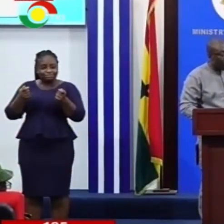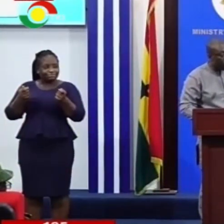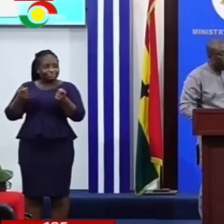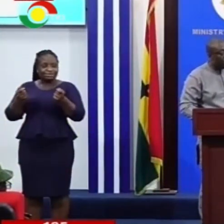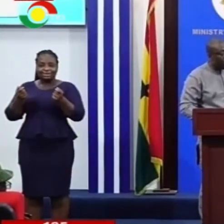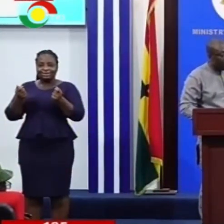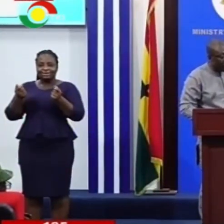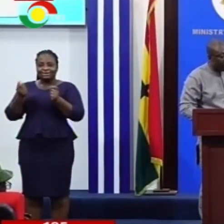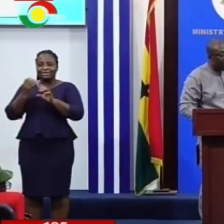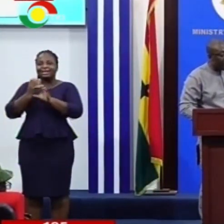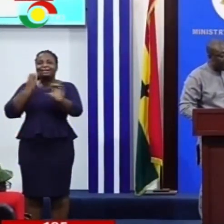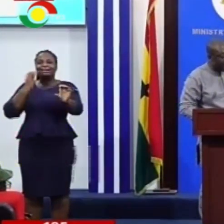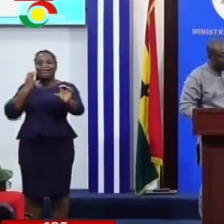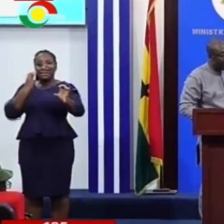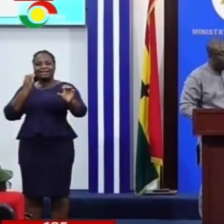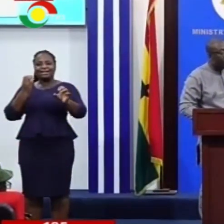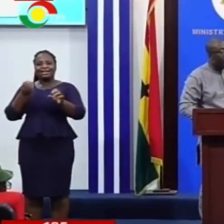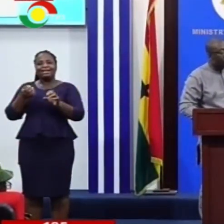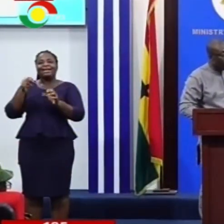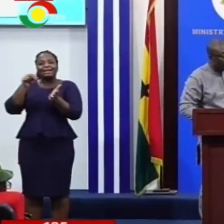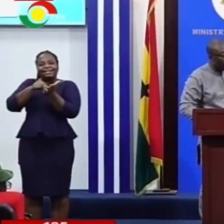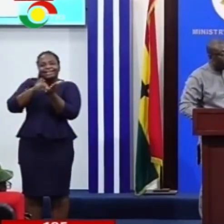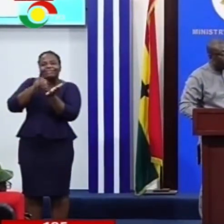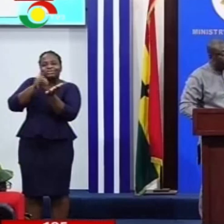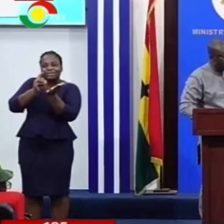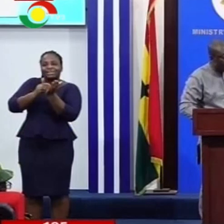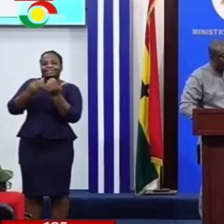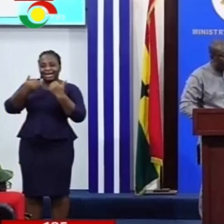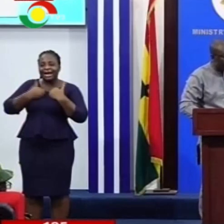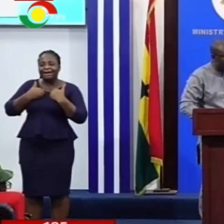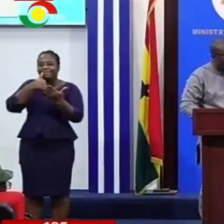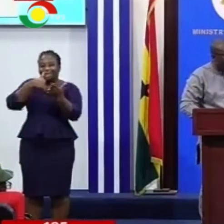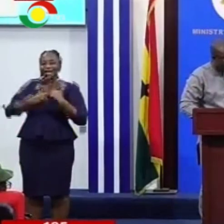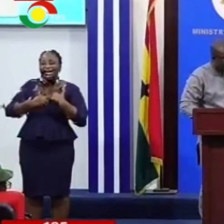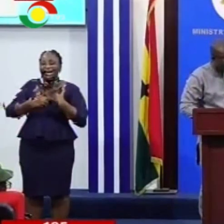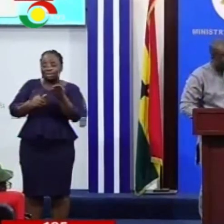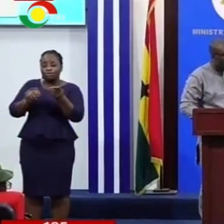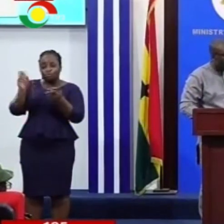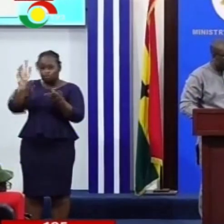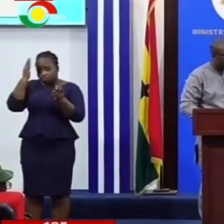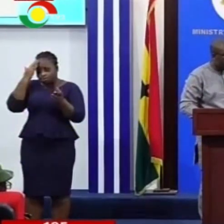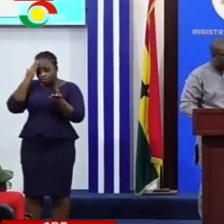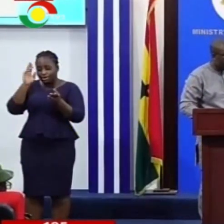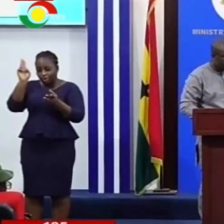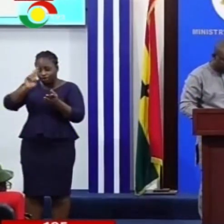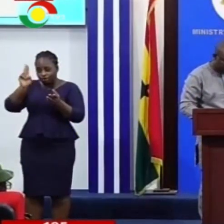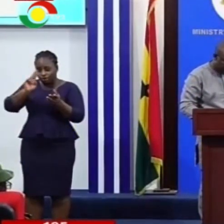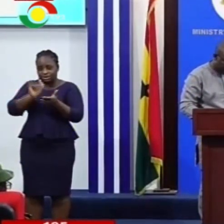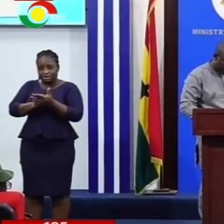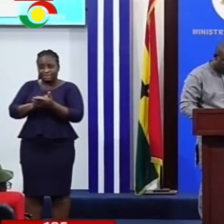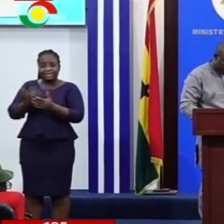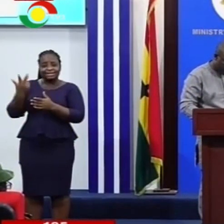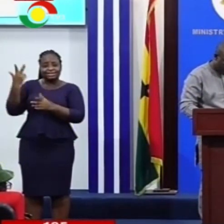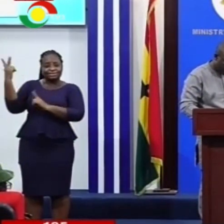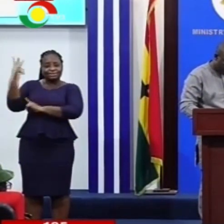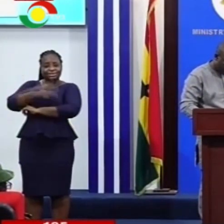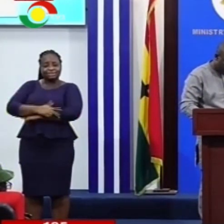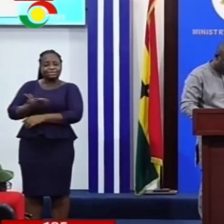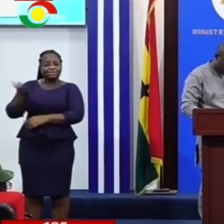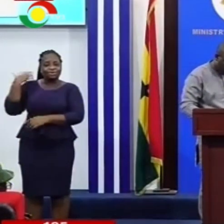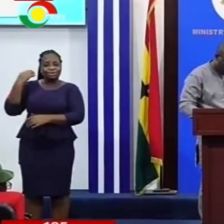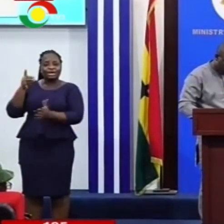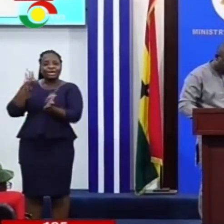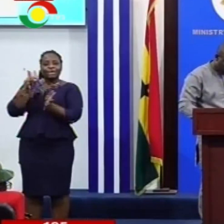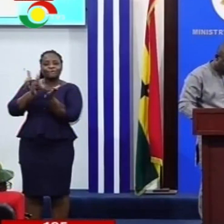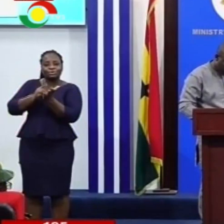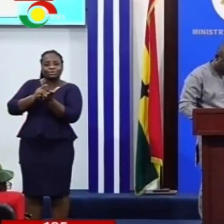health workers have been given an exemption, and we look forward to them using that exemption to get to work. And then 3 days ago, we heard that a doctor